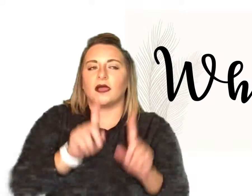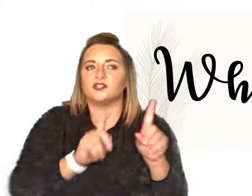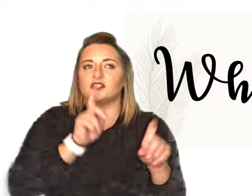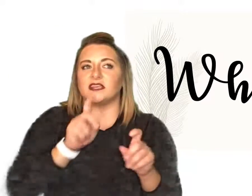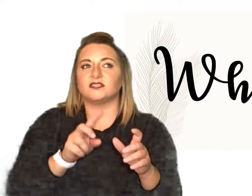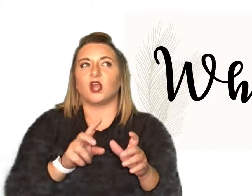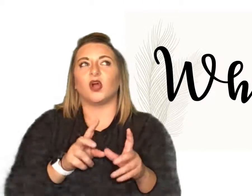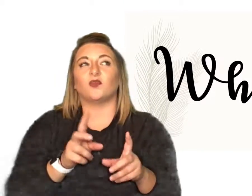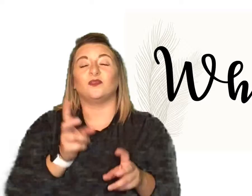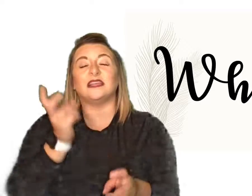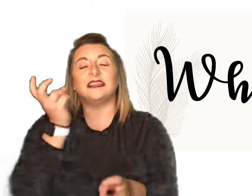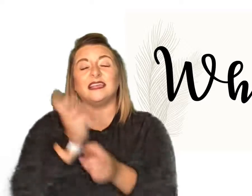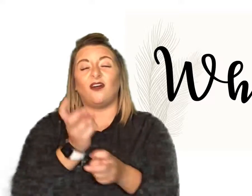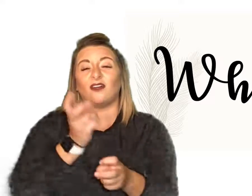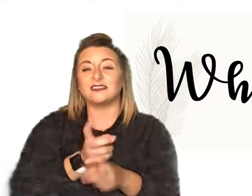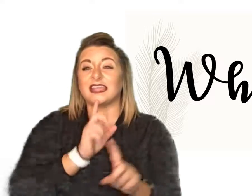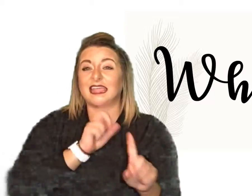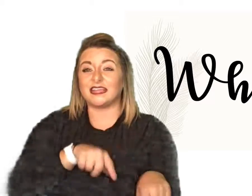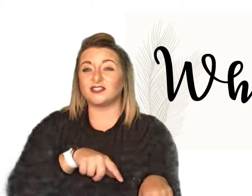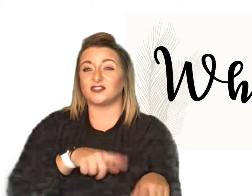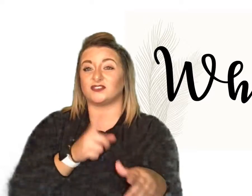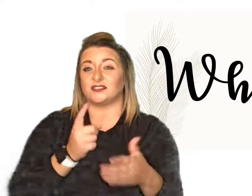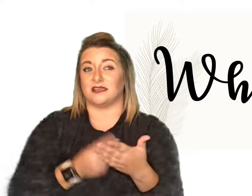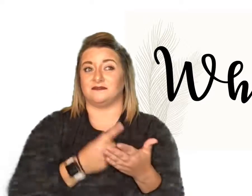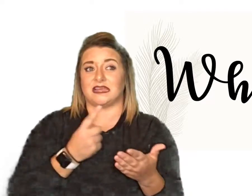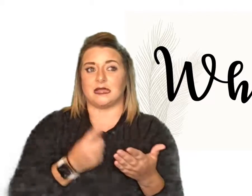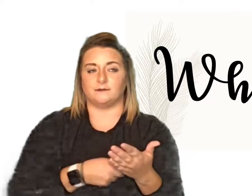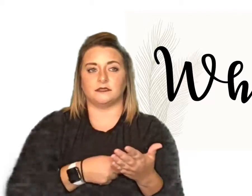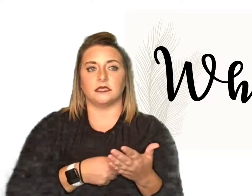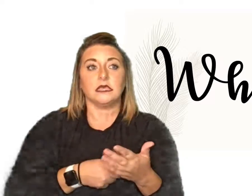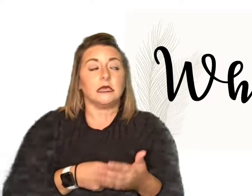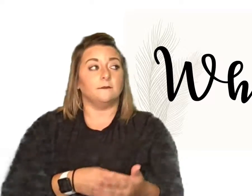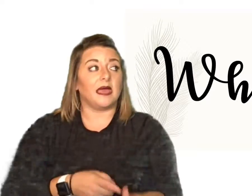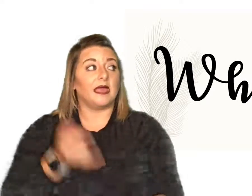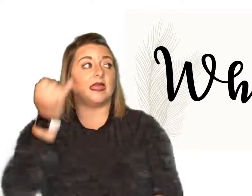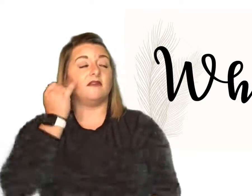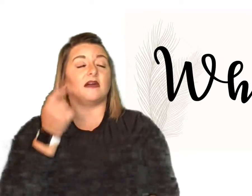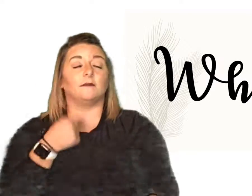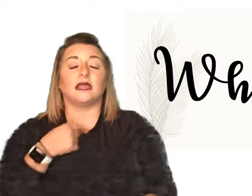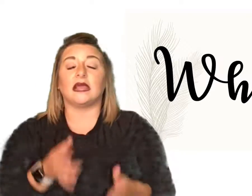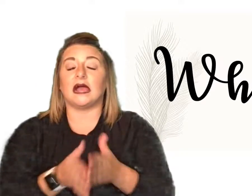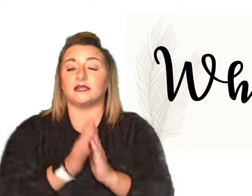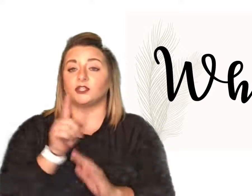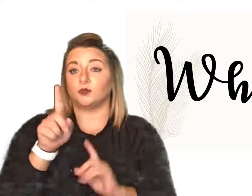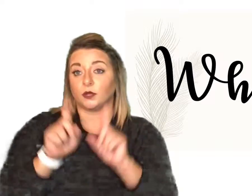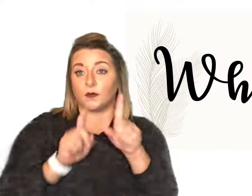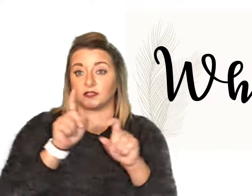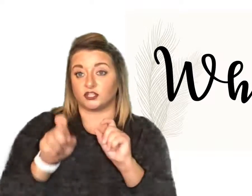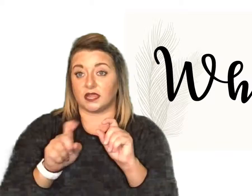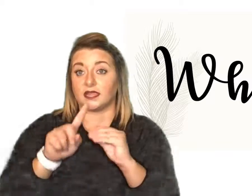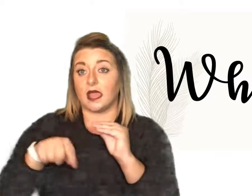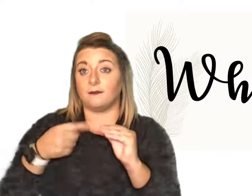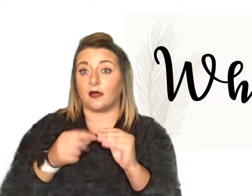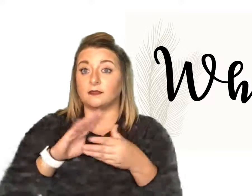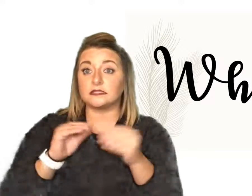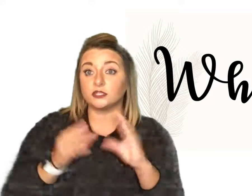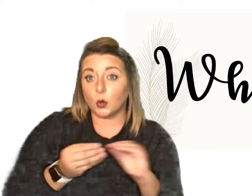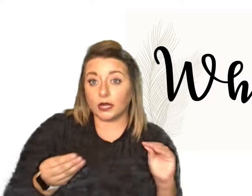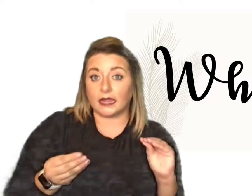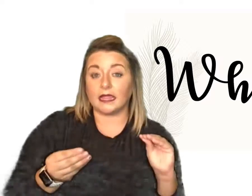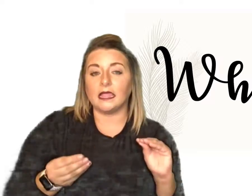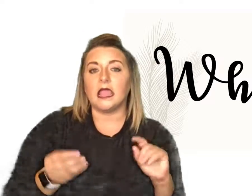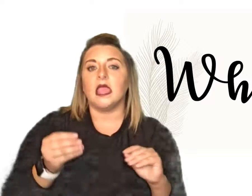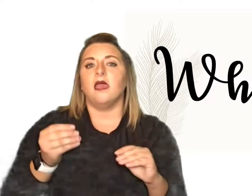why questions are really hard to answer sometimes. But if I'm gonna ask you a question about